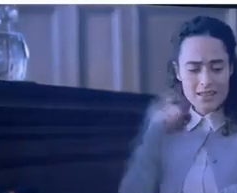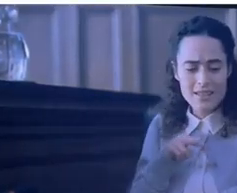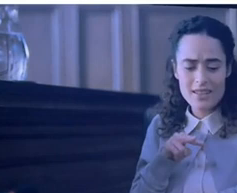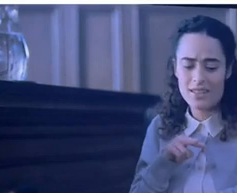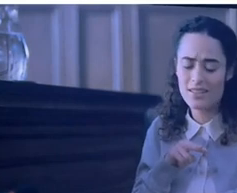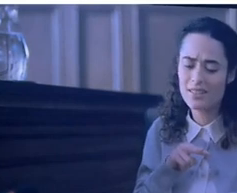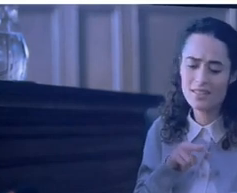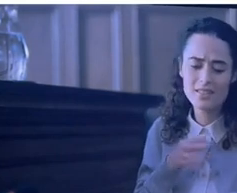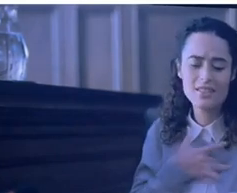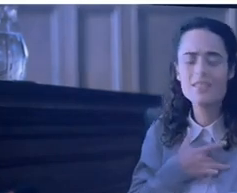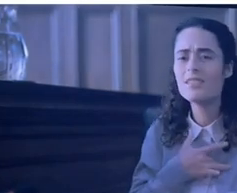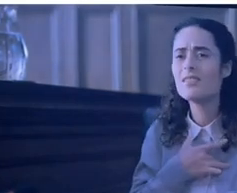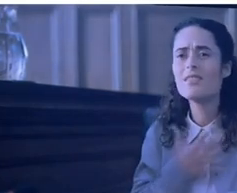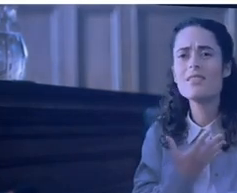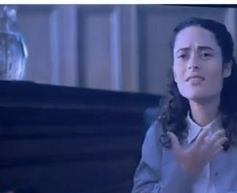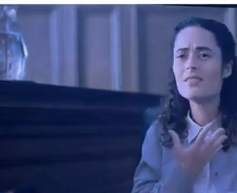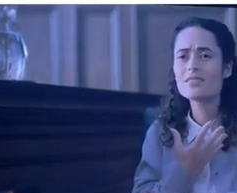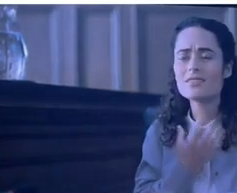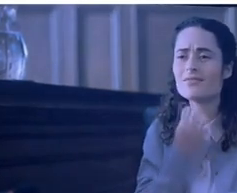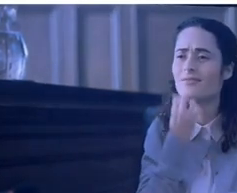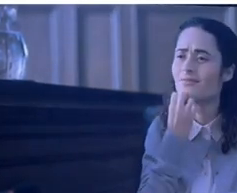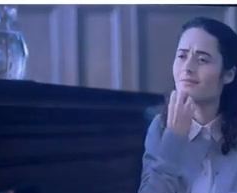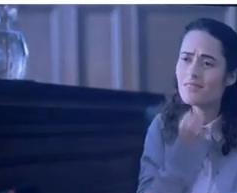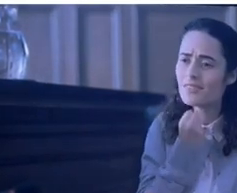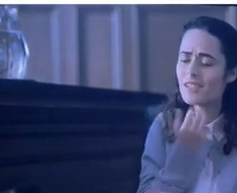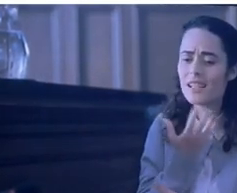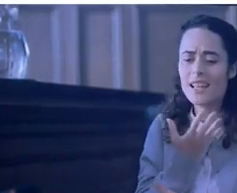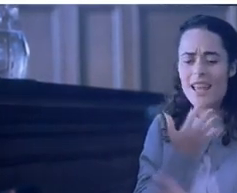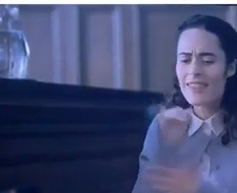years was about to come to her, someone I cherish.